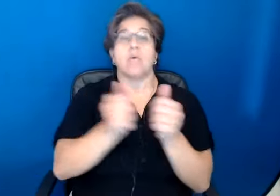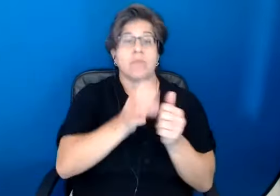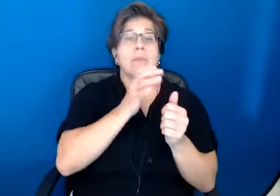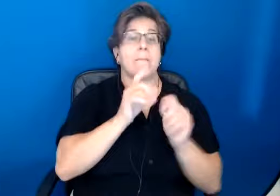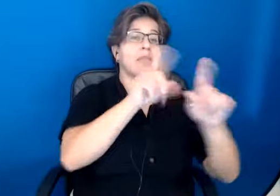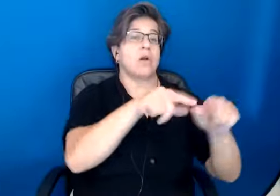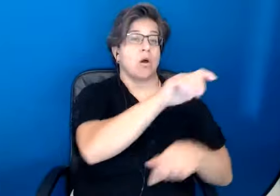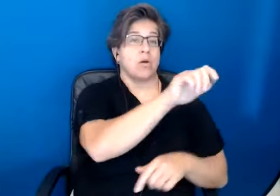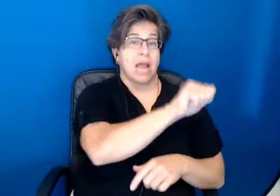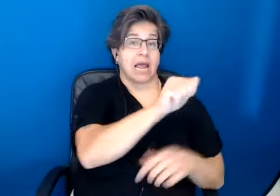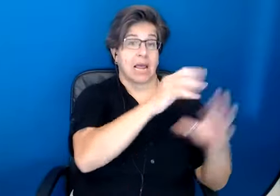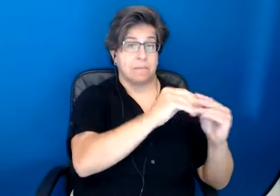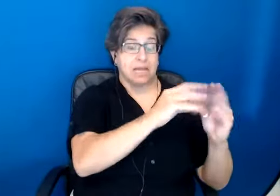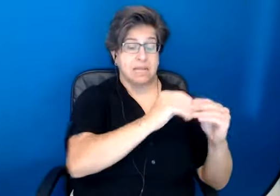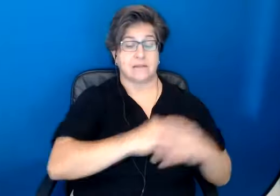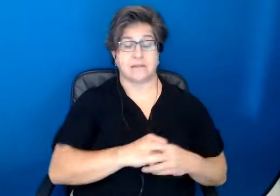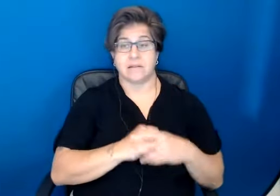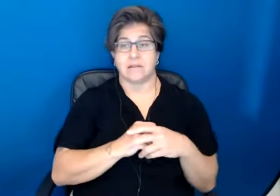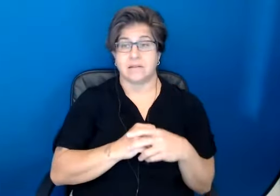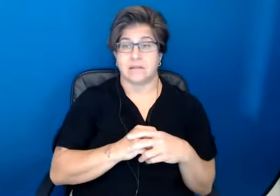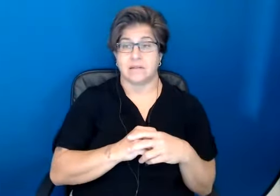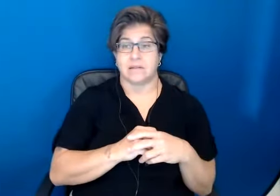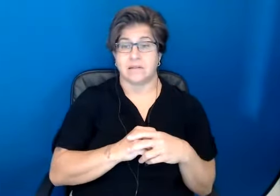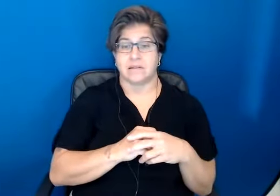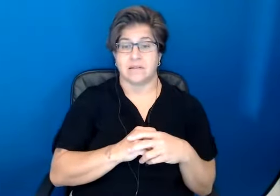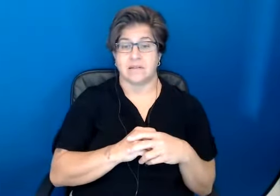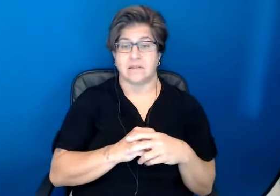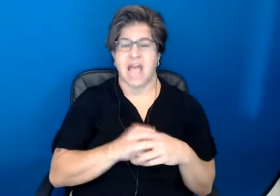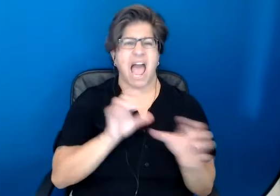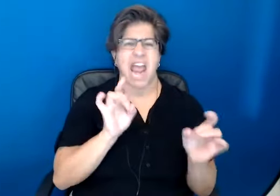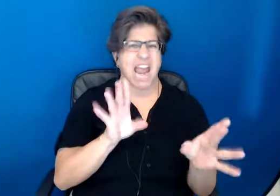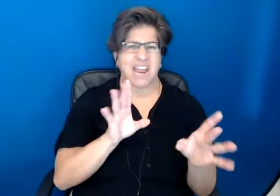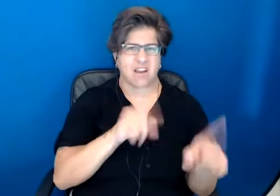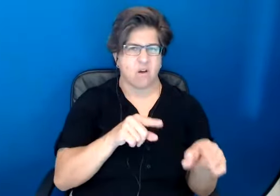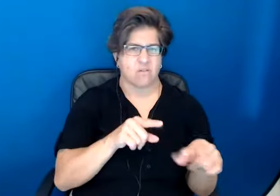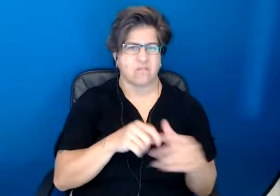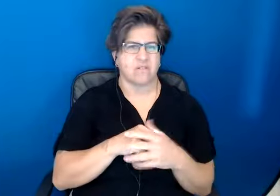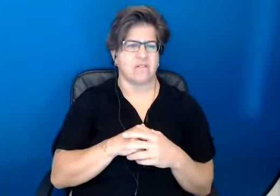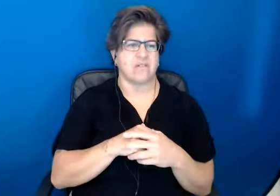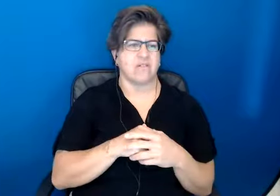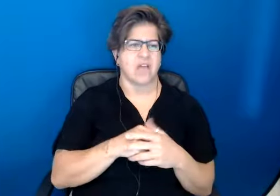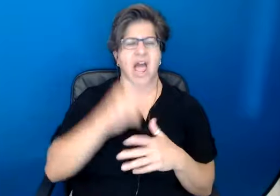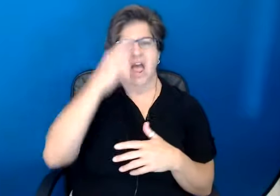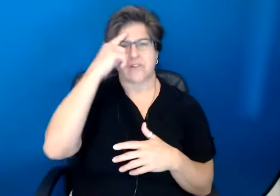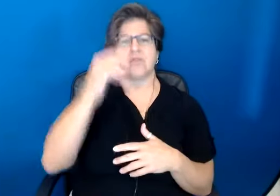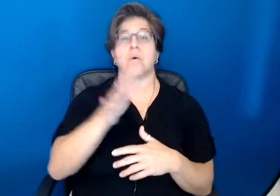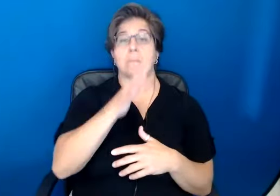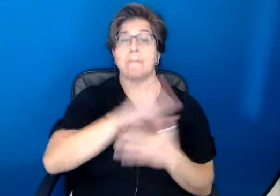me in Al-Anon, and I didn't like it, and I never went back. I couldn't speak. That was another character defect. I could not speak and tell you how